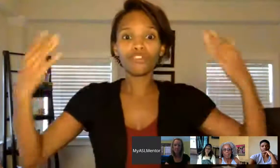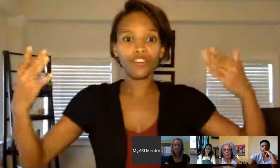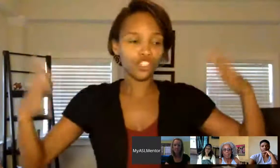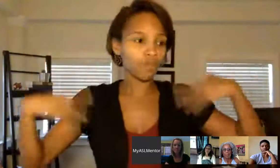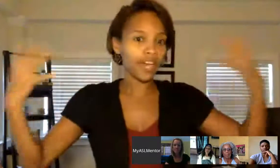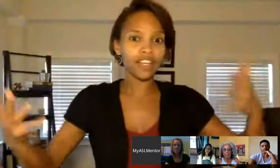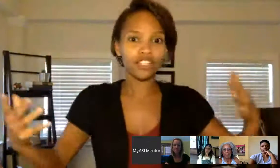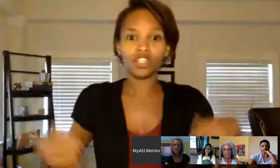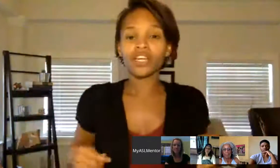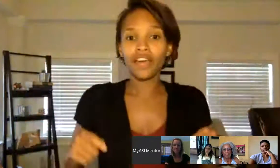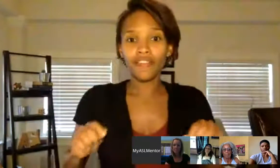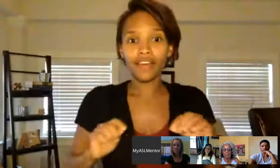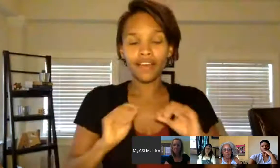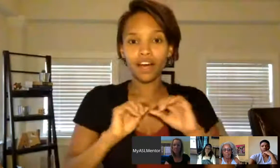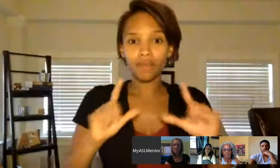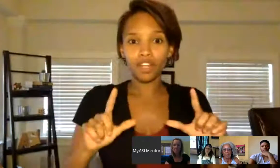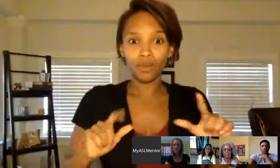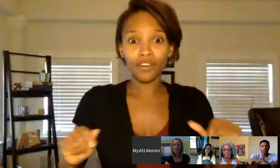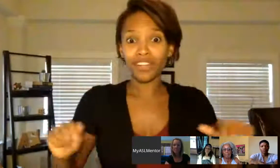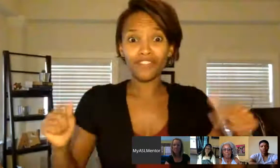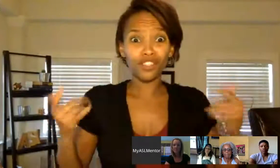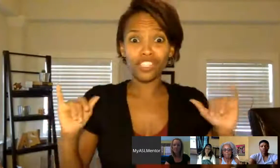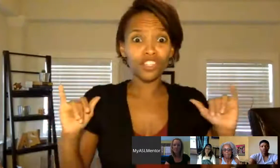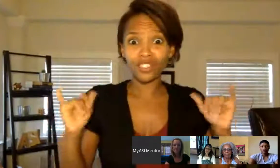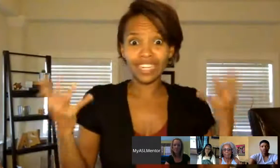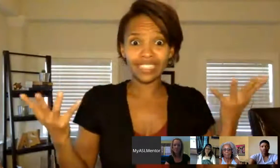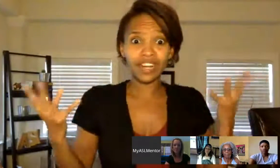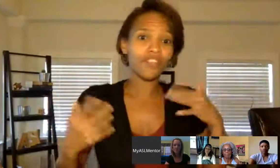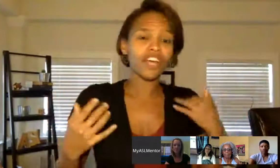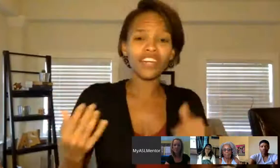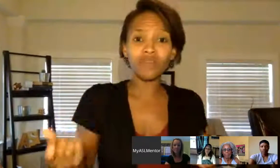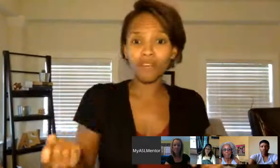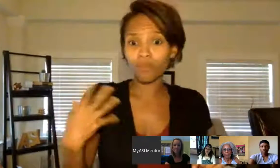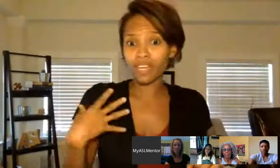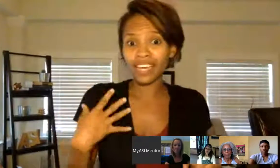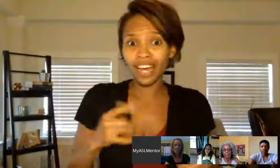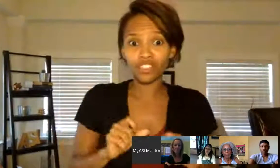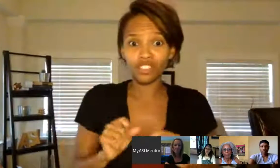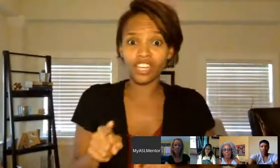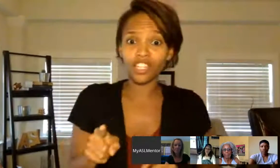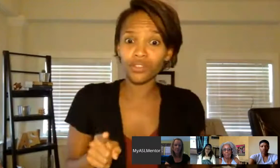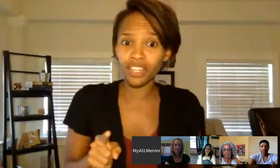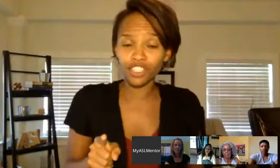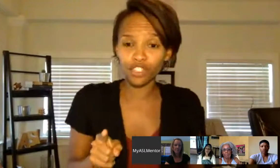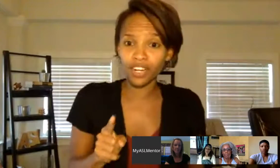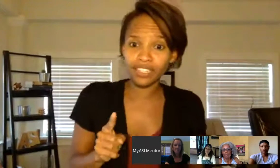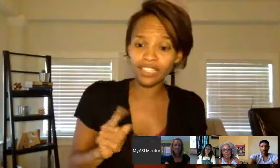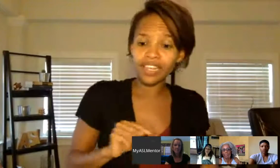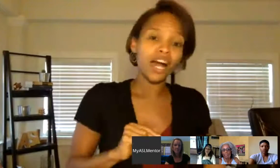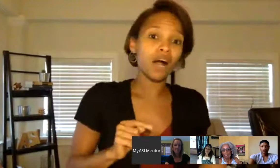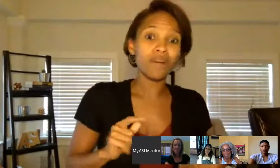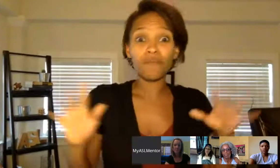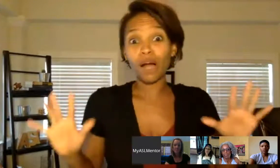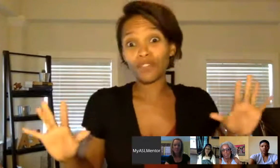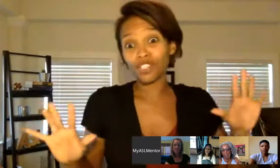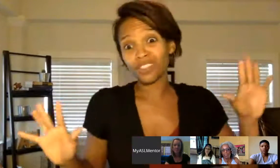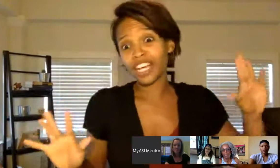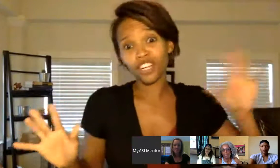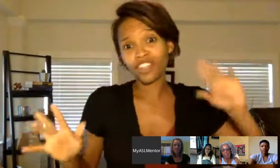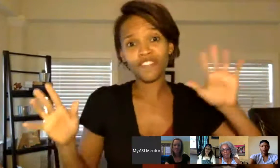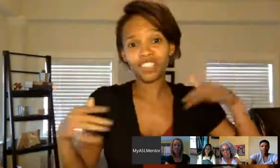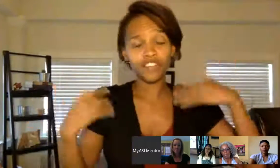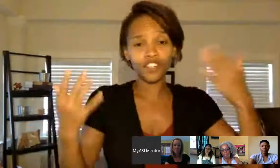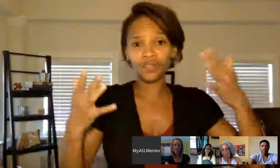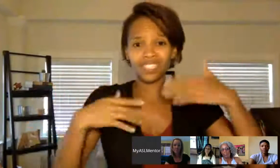it'll refresh your page, and then it'll be there. And if you still are it's not there, email me, and I'll just send you the link directly. But I promise you it's